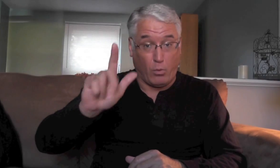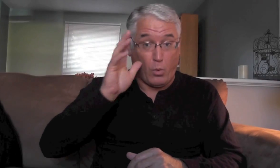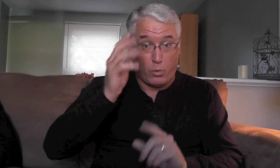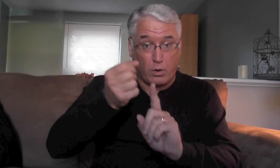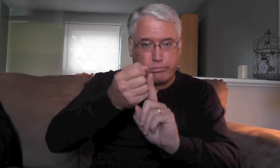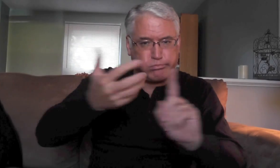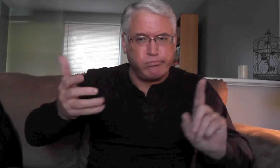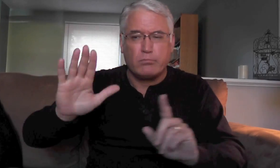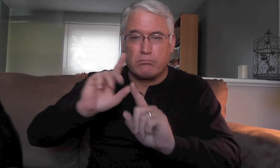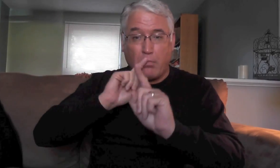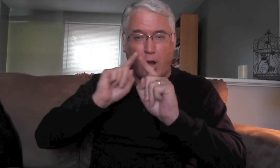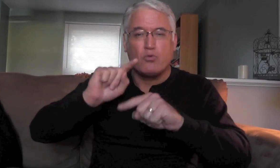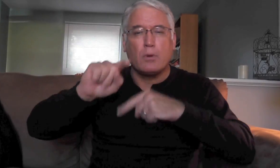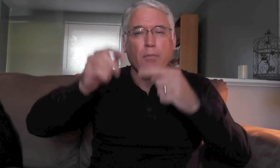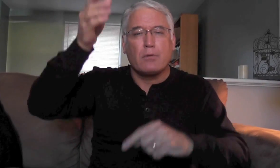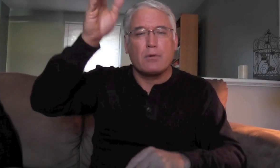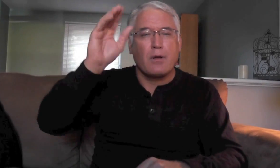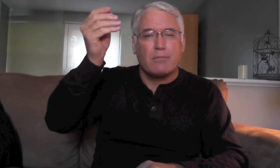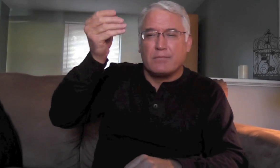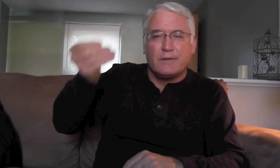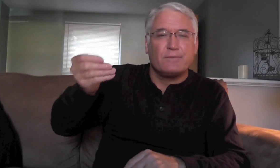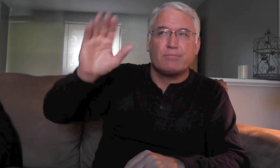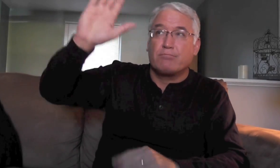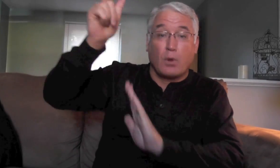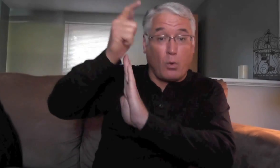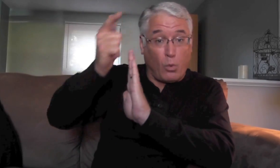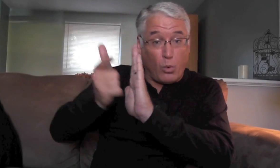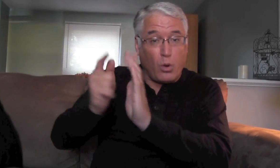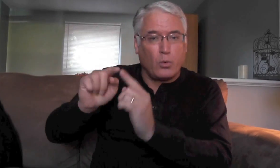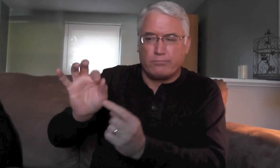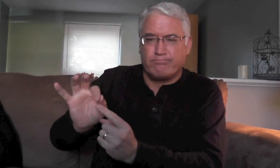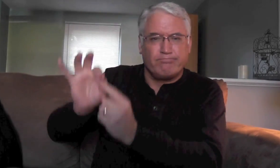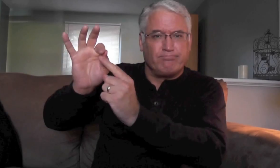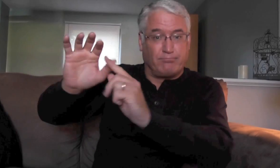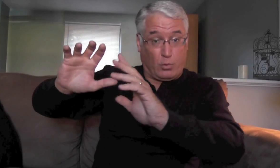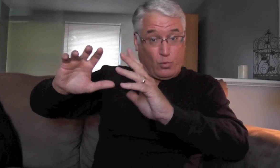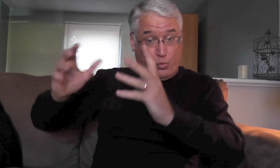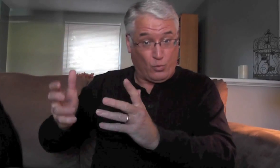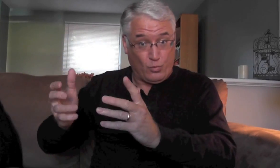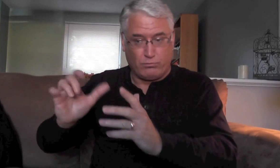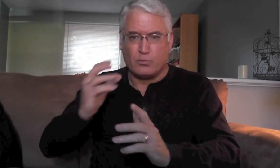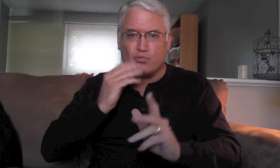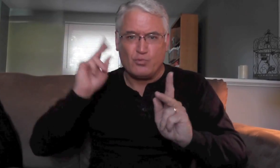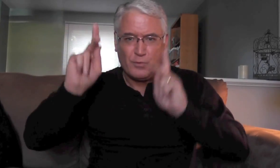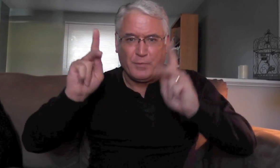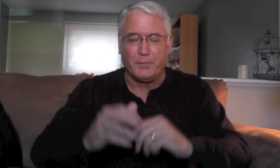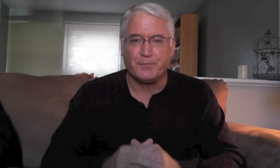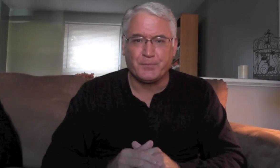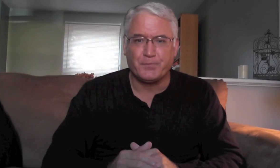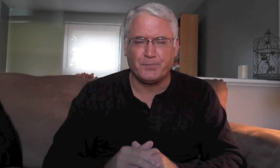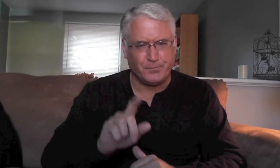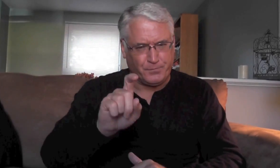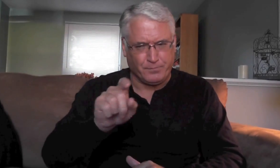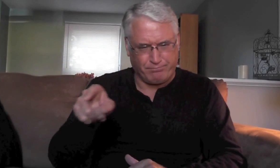The apostle will go on and elaborate more about God giving his law to a special group, the Jewish